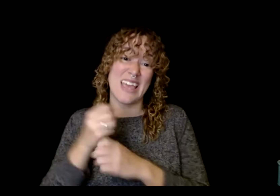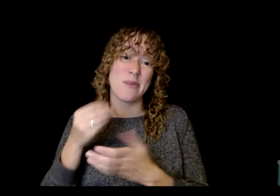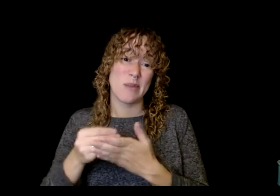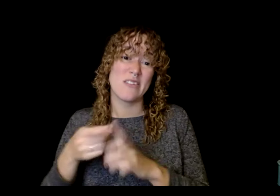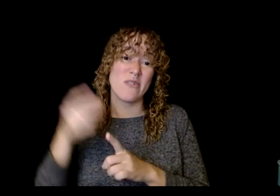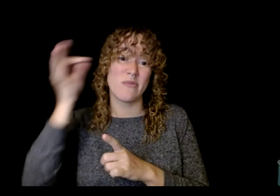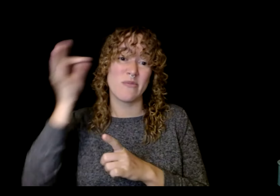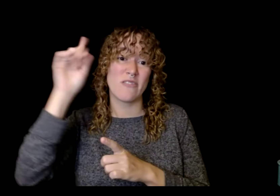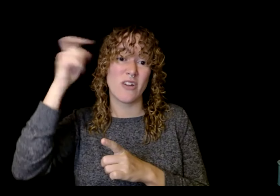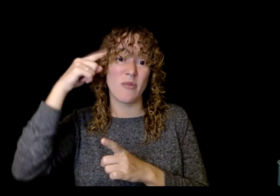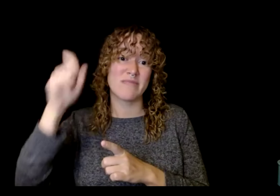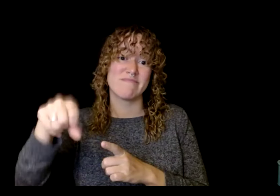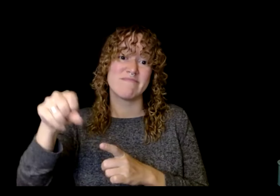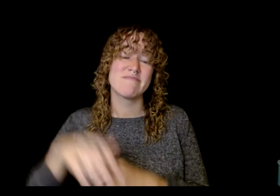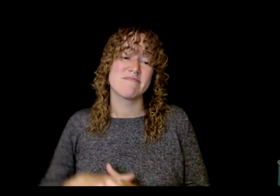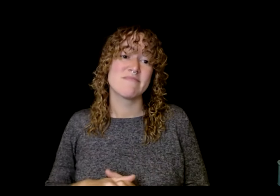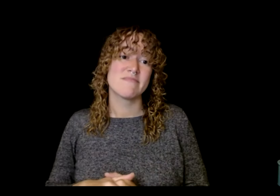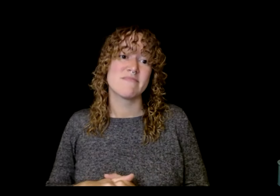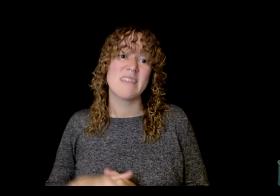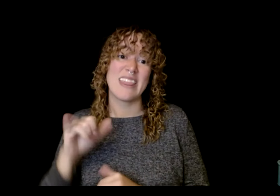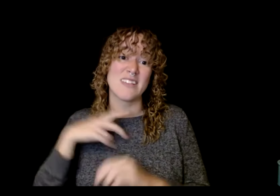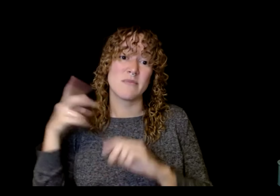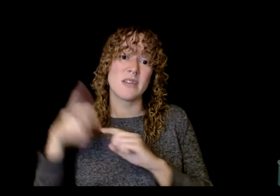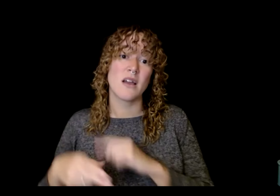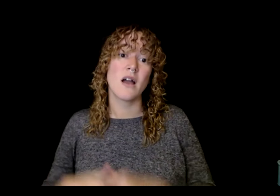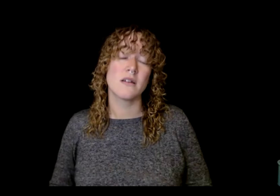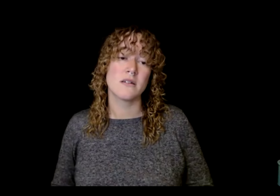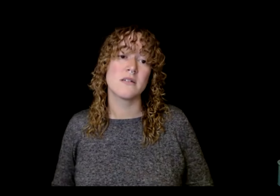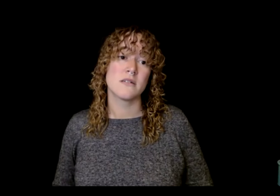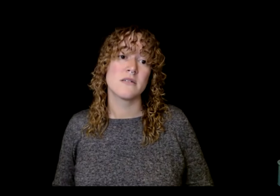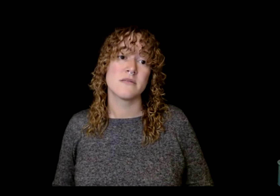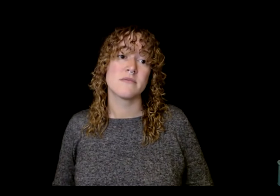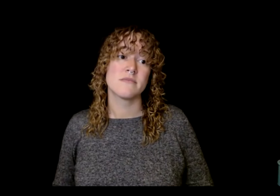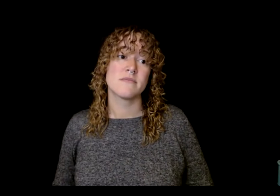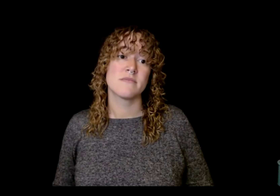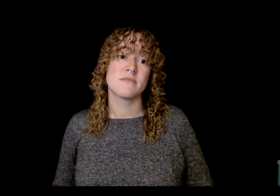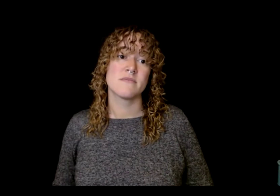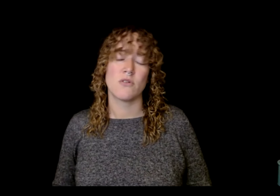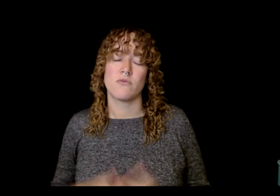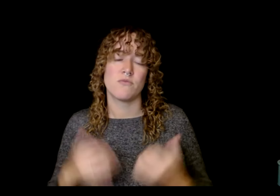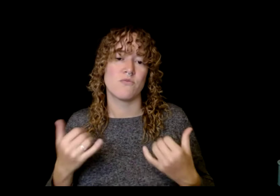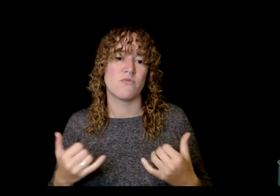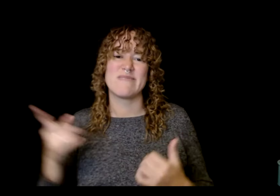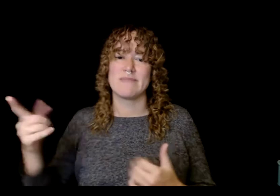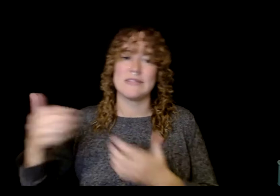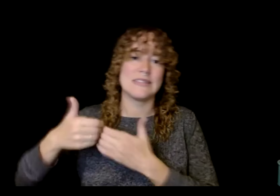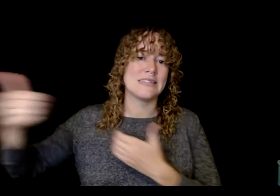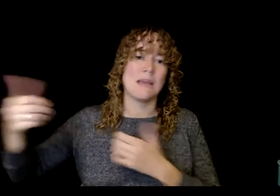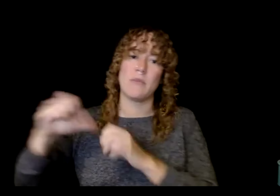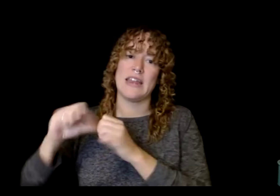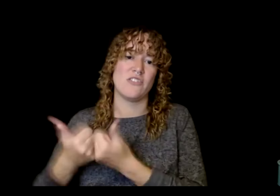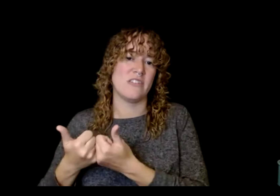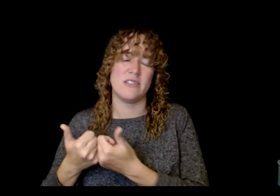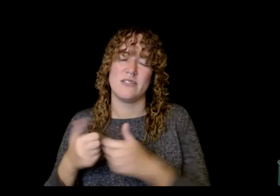that has been cut. We're not really prepared here, being a separate agency, a state agency, to talk about